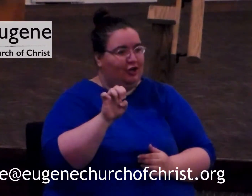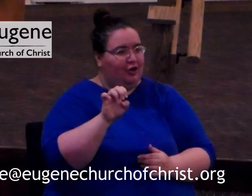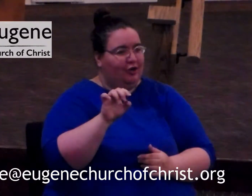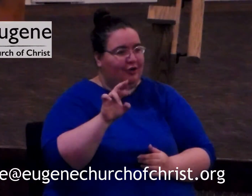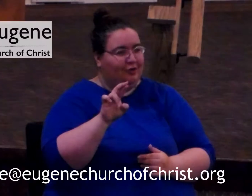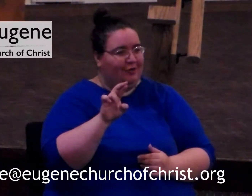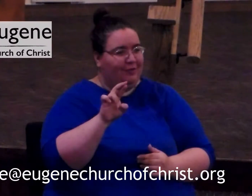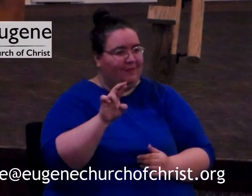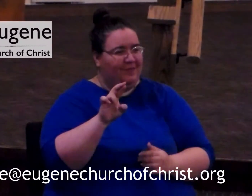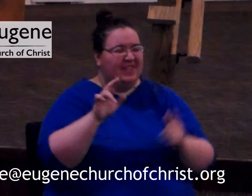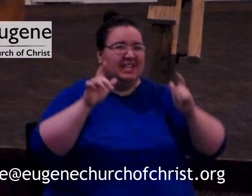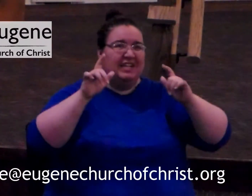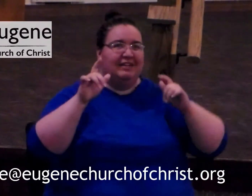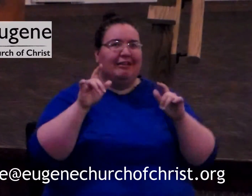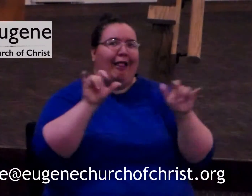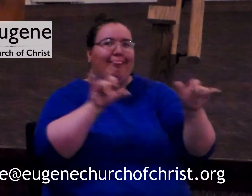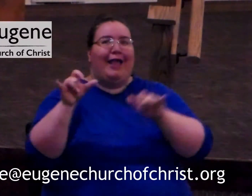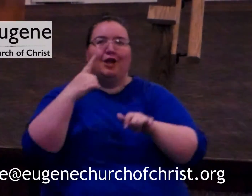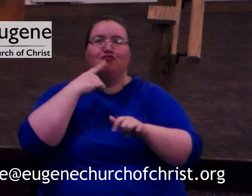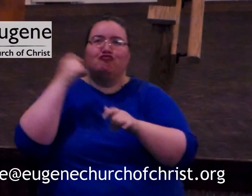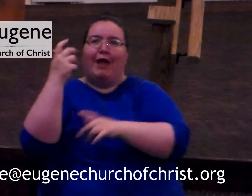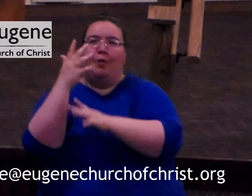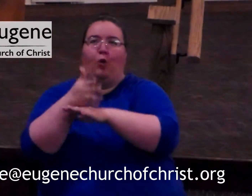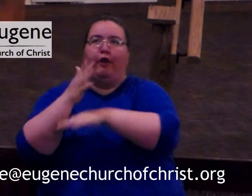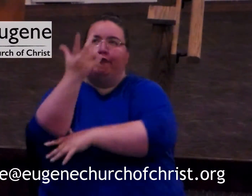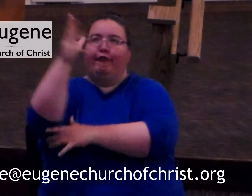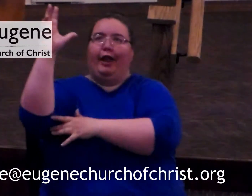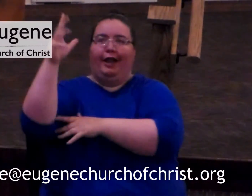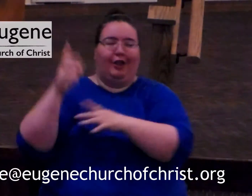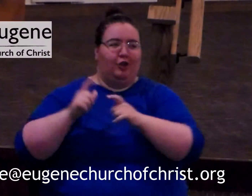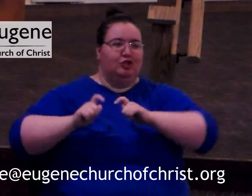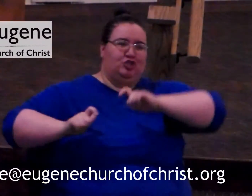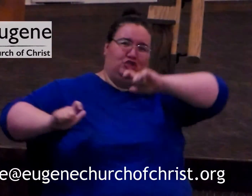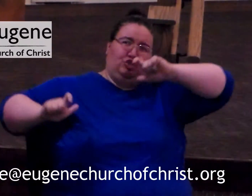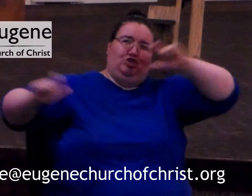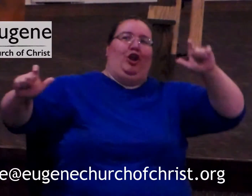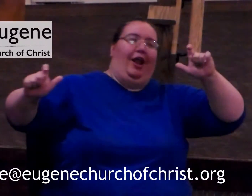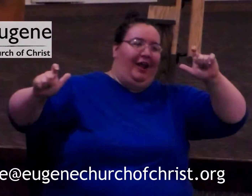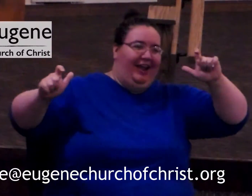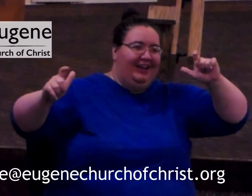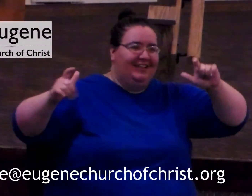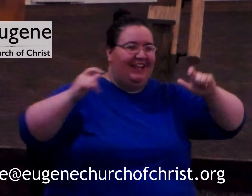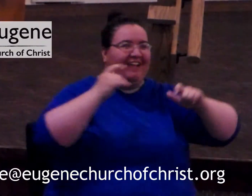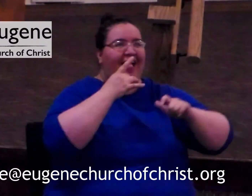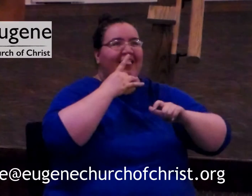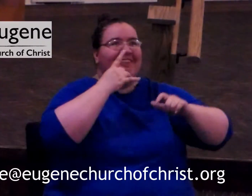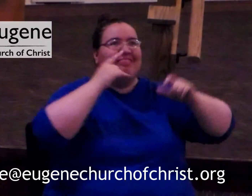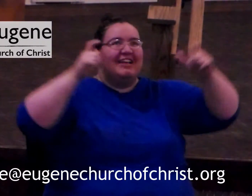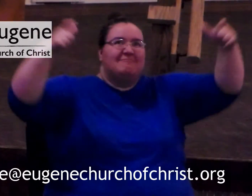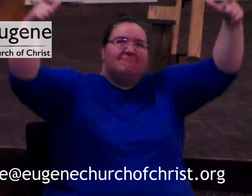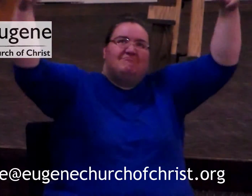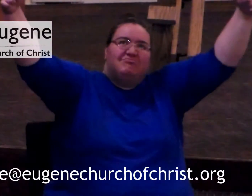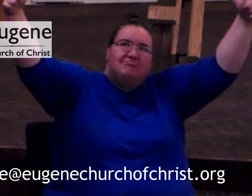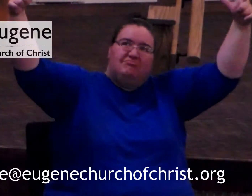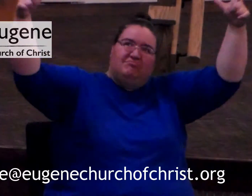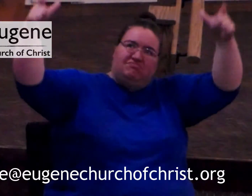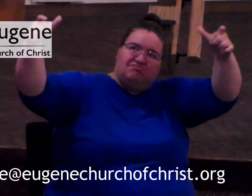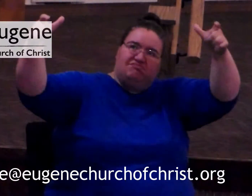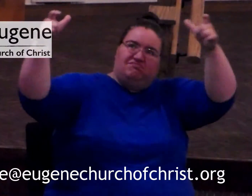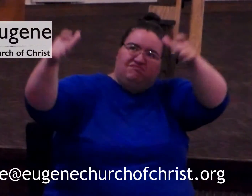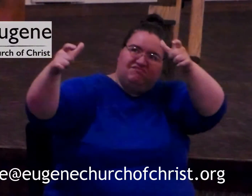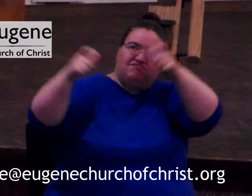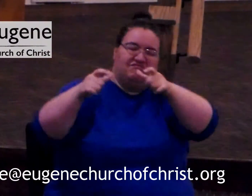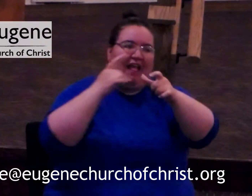this big, giant, would cover the distance between the hanging lights that we have, brass with